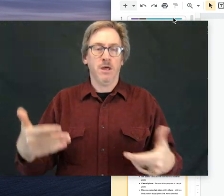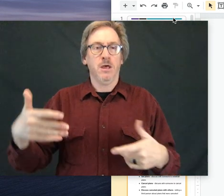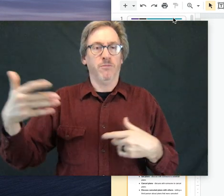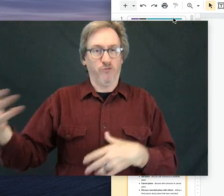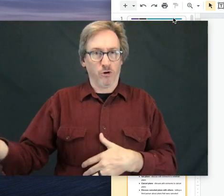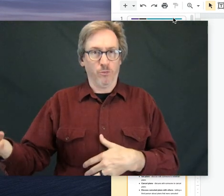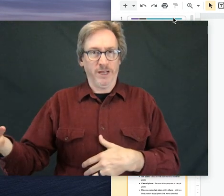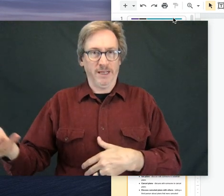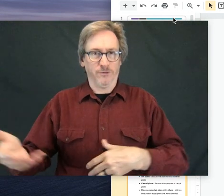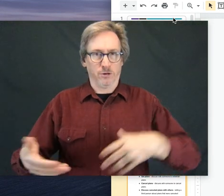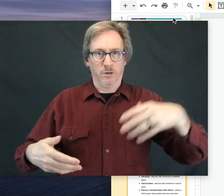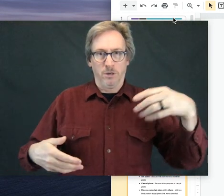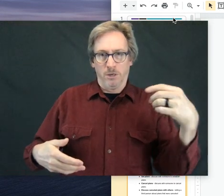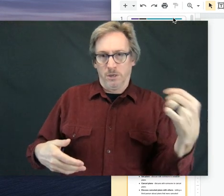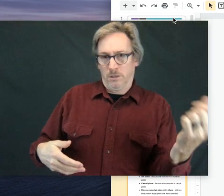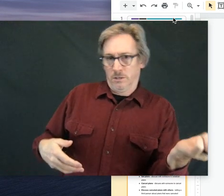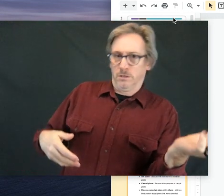them before we